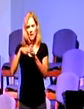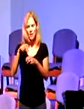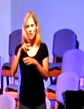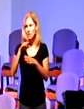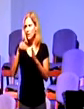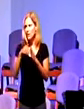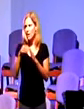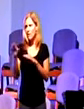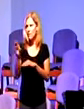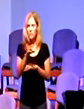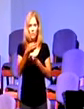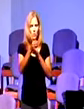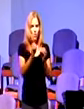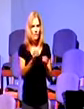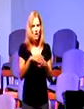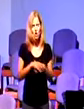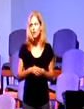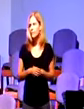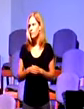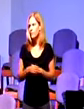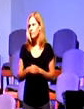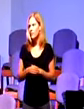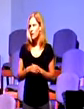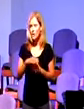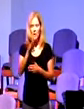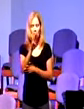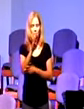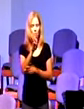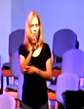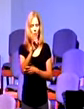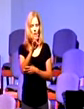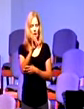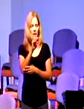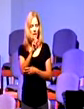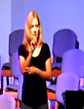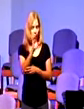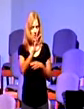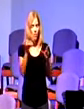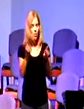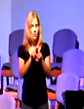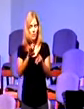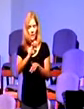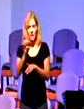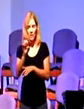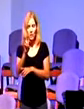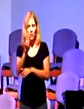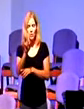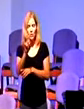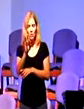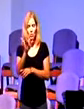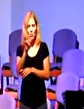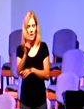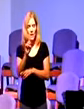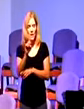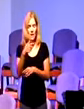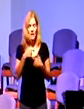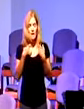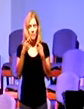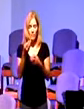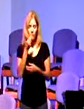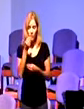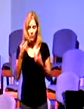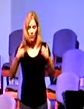was transferred to an orphanage in the city of Berdansk, also in eastern Ukraine. And the orphanage provided me with